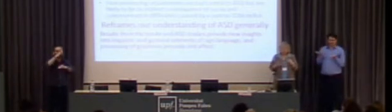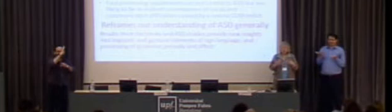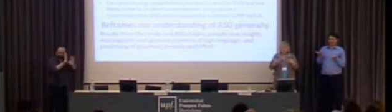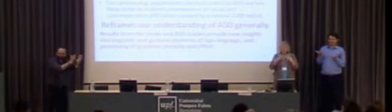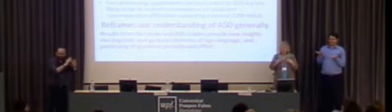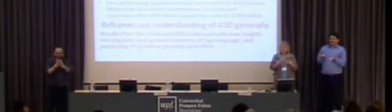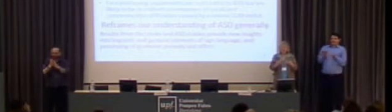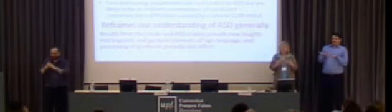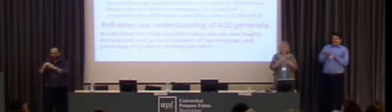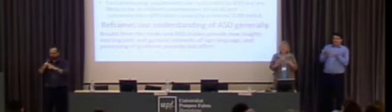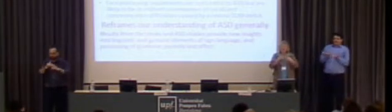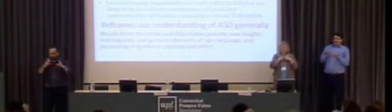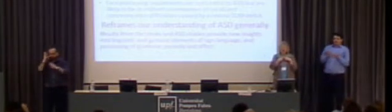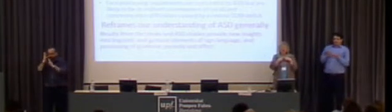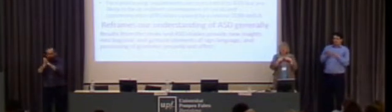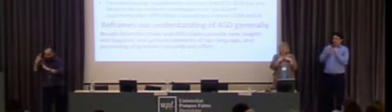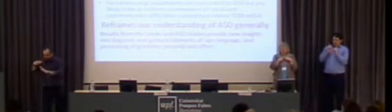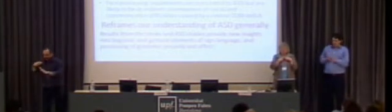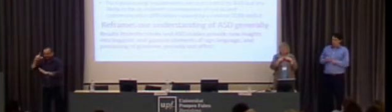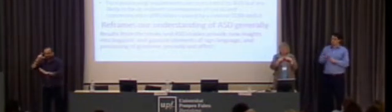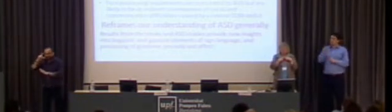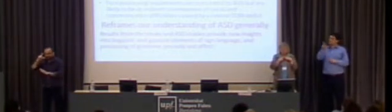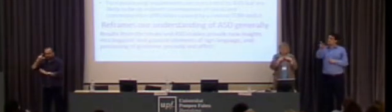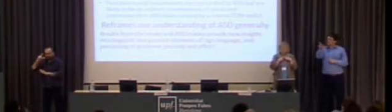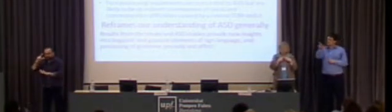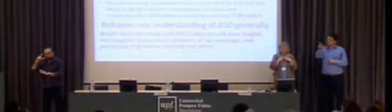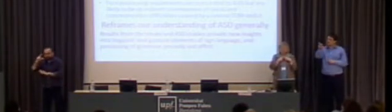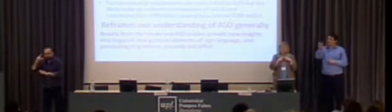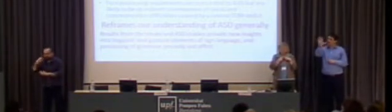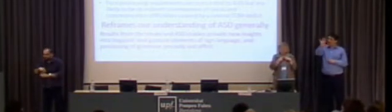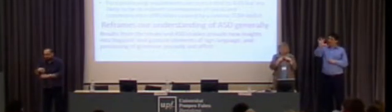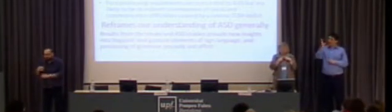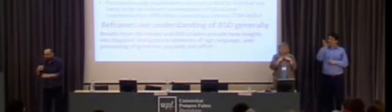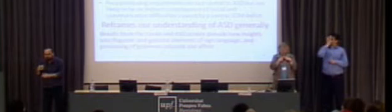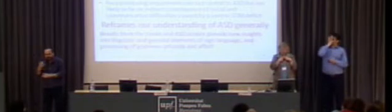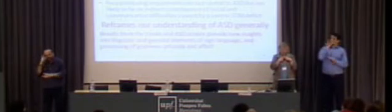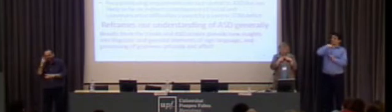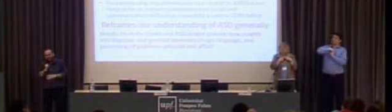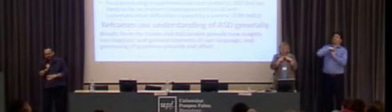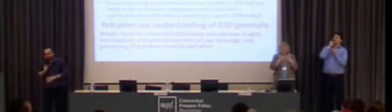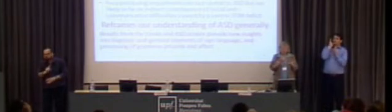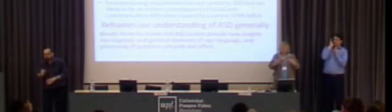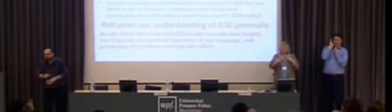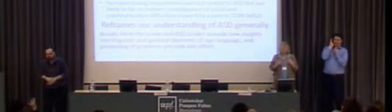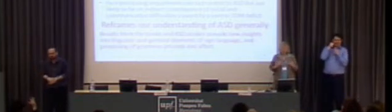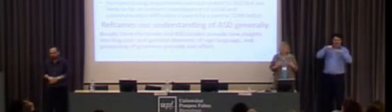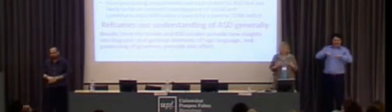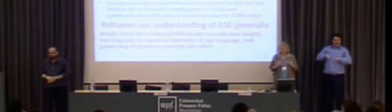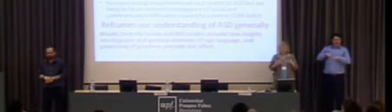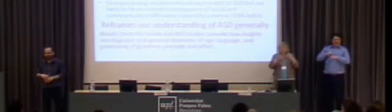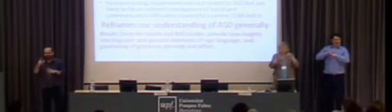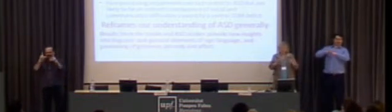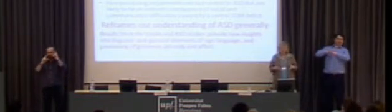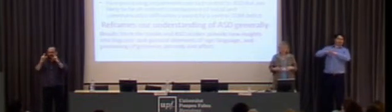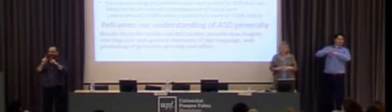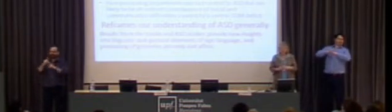need to be able to internalize other people's emotions and mental states. So you have to kind of, when